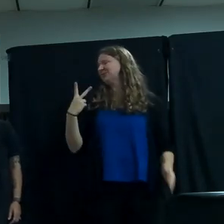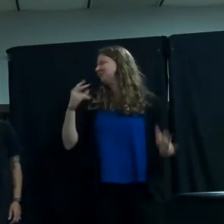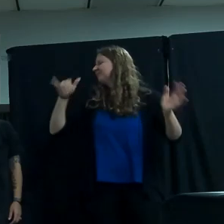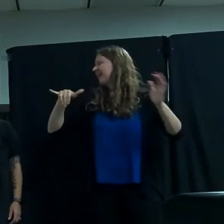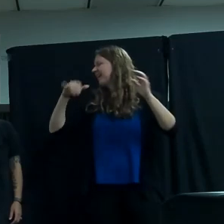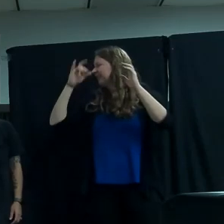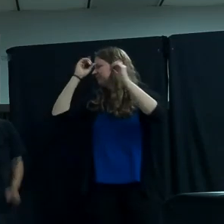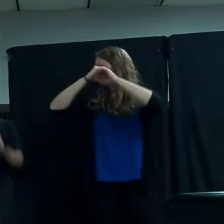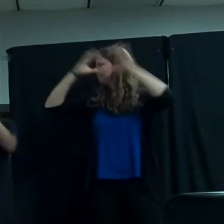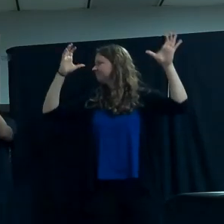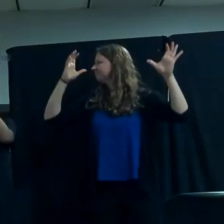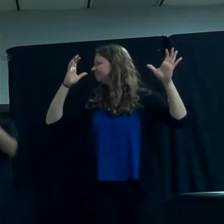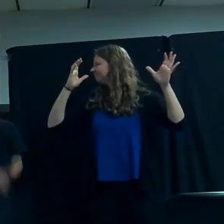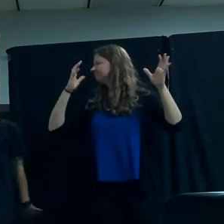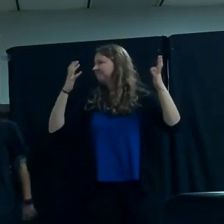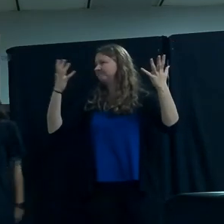area,